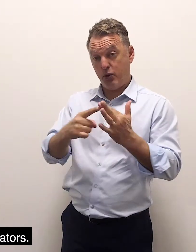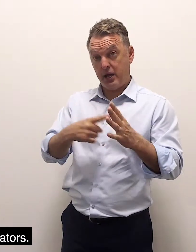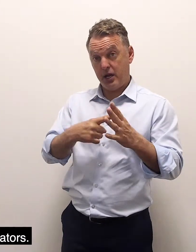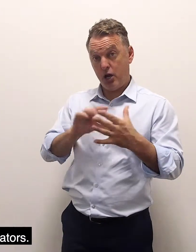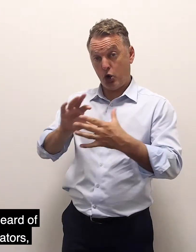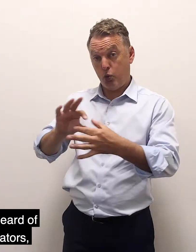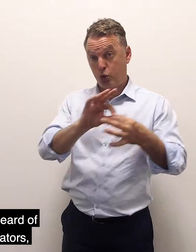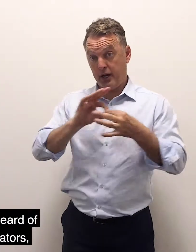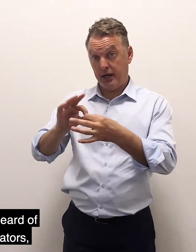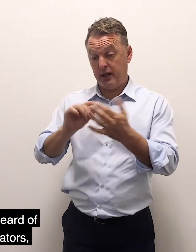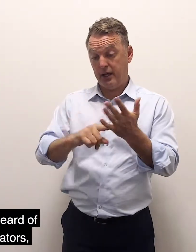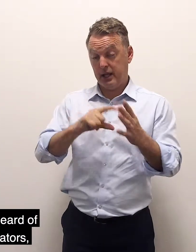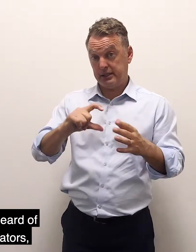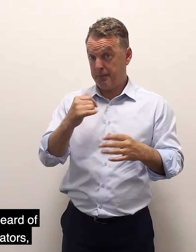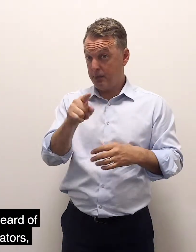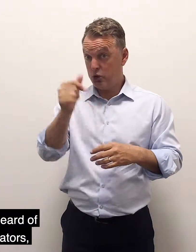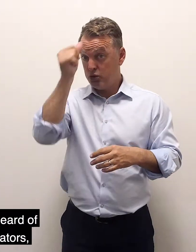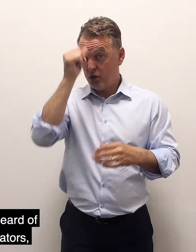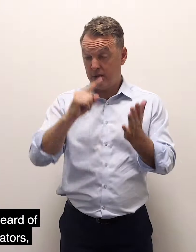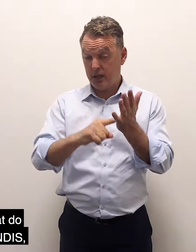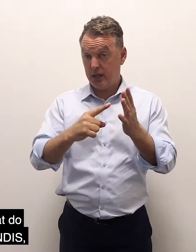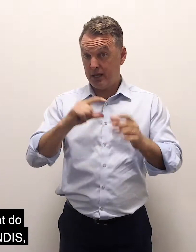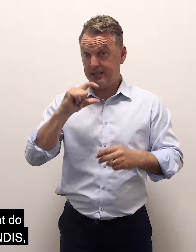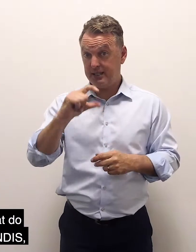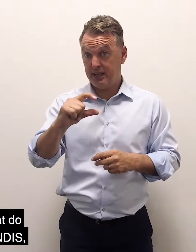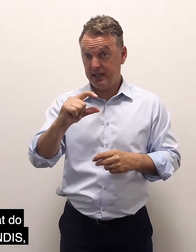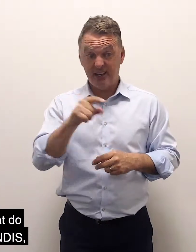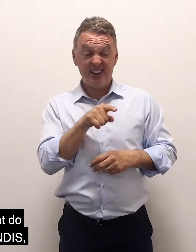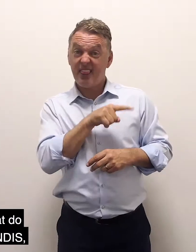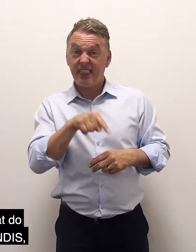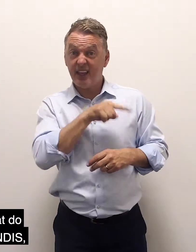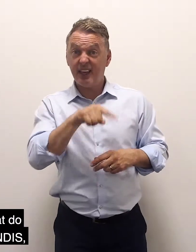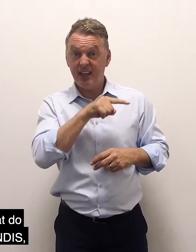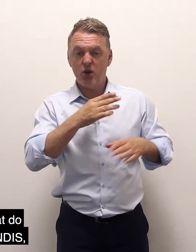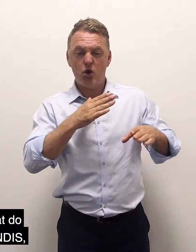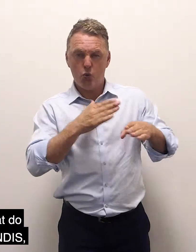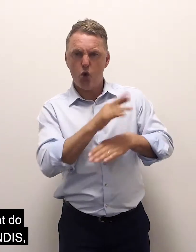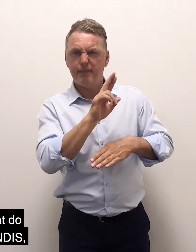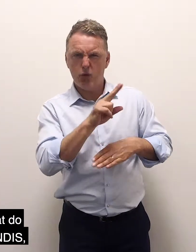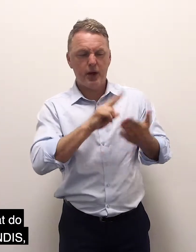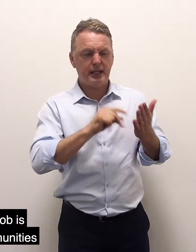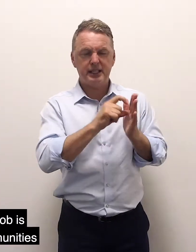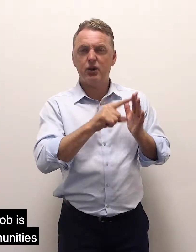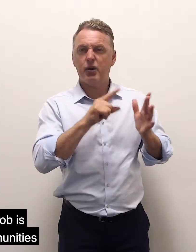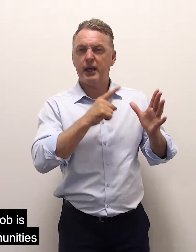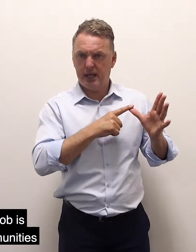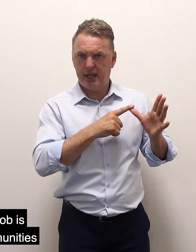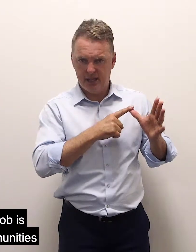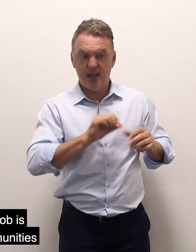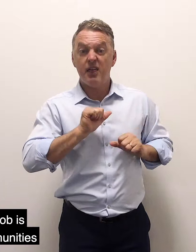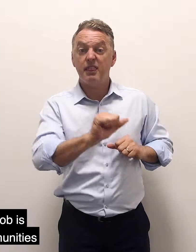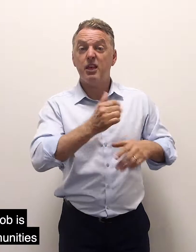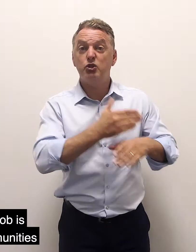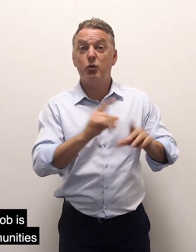Area Coordinators. Some of you may have heard of local area coordinators. They're staff that do the work for the NDIS, and part of their